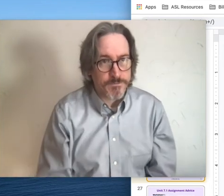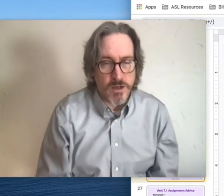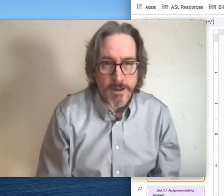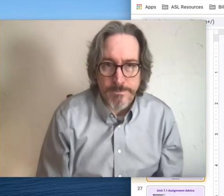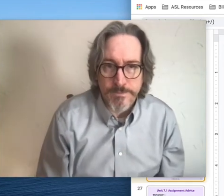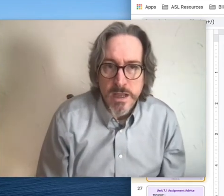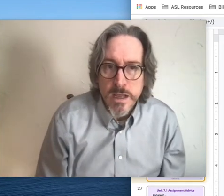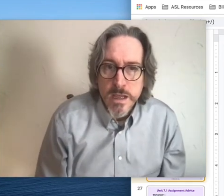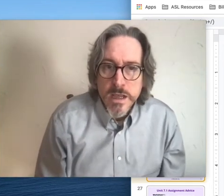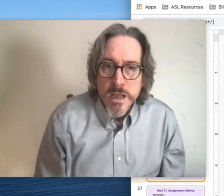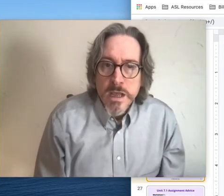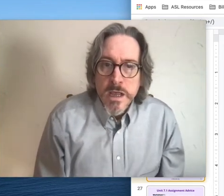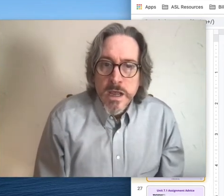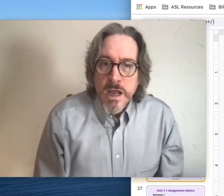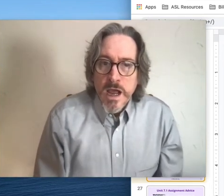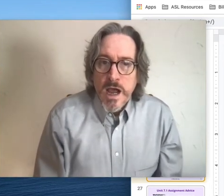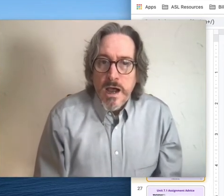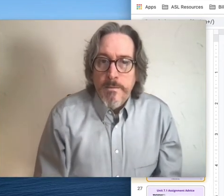Okay.